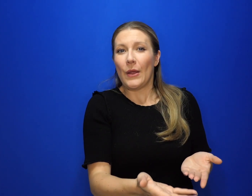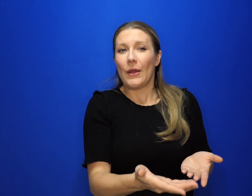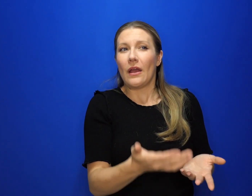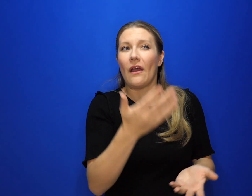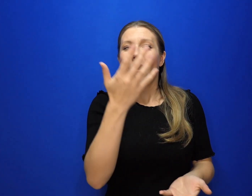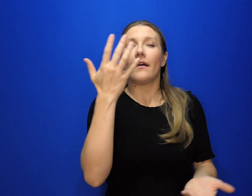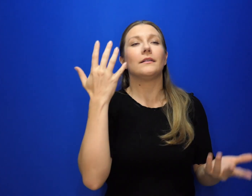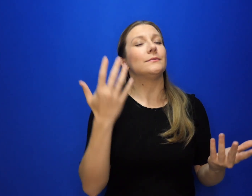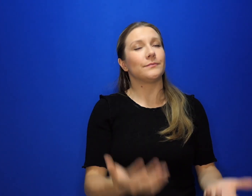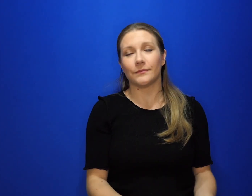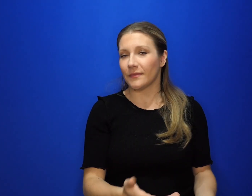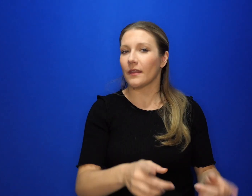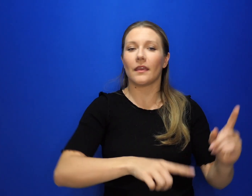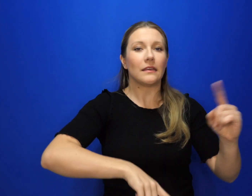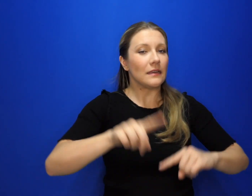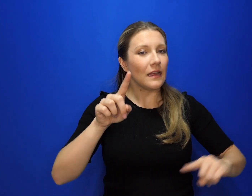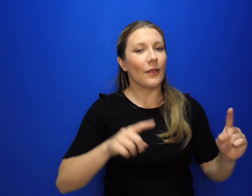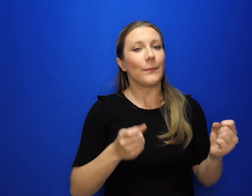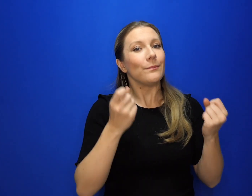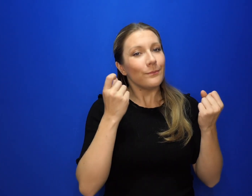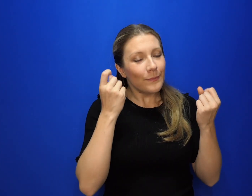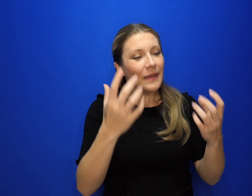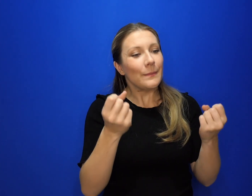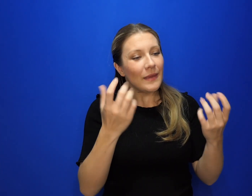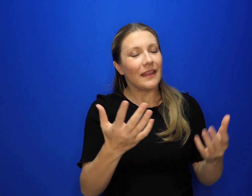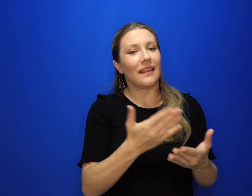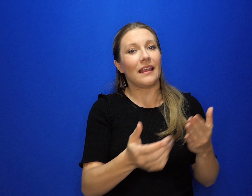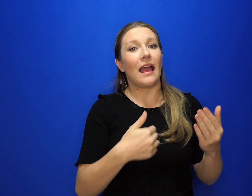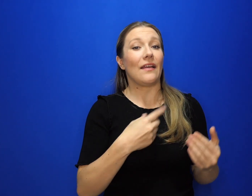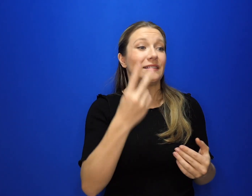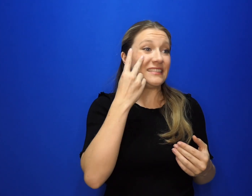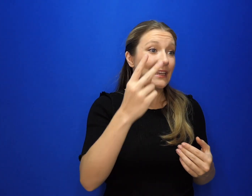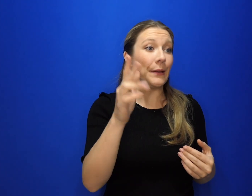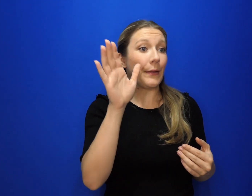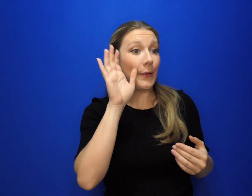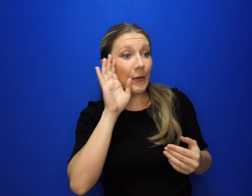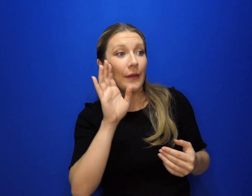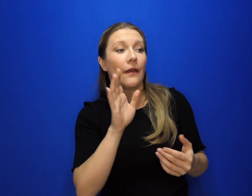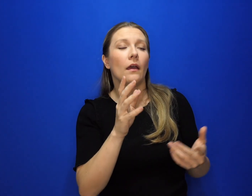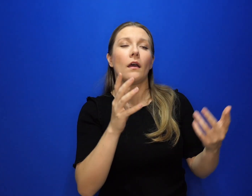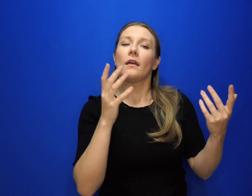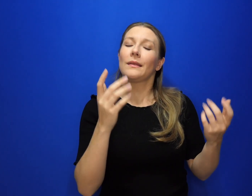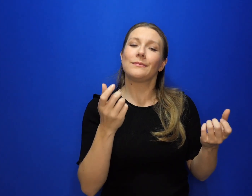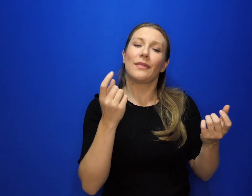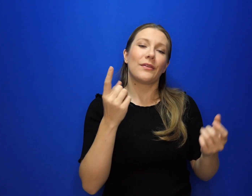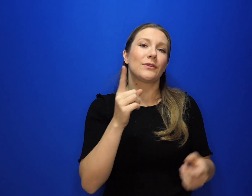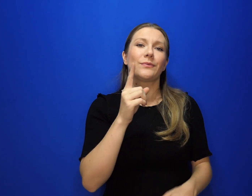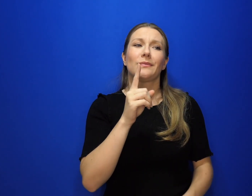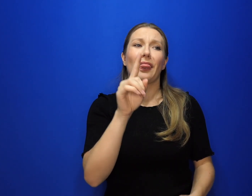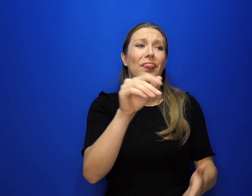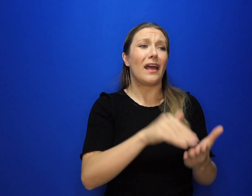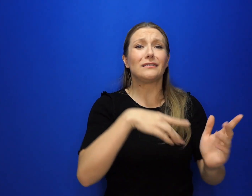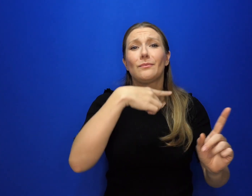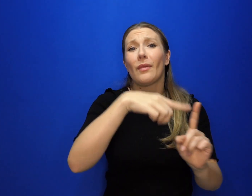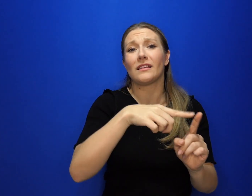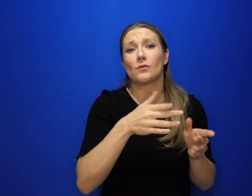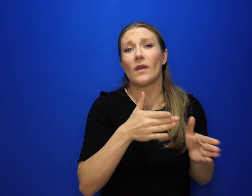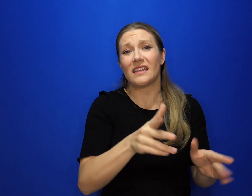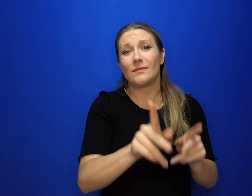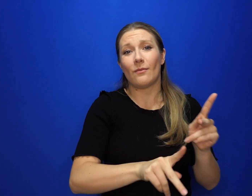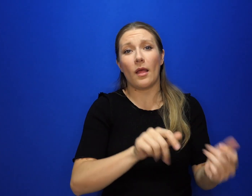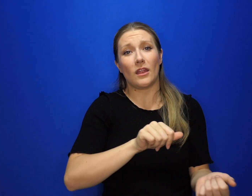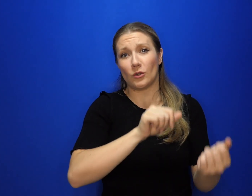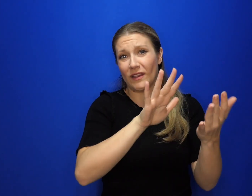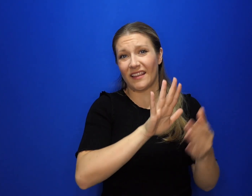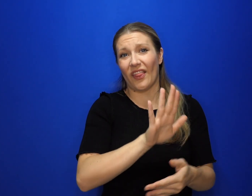there. There are so many things that I've heard and seen that, I mean, there are thousands of ways that people address the